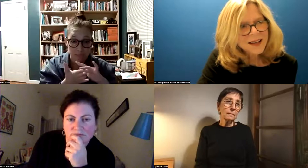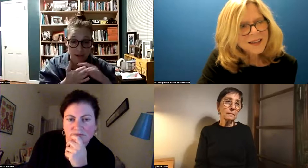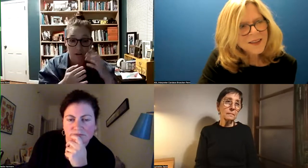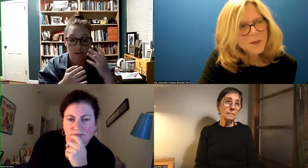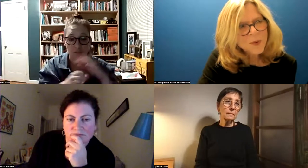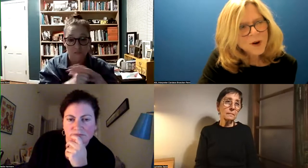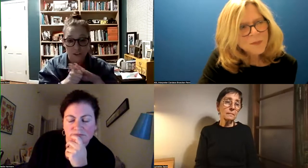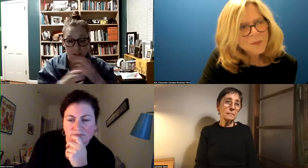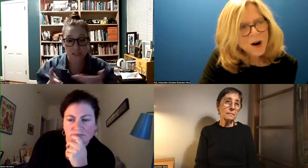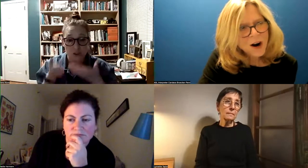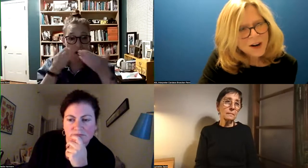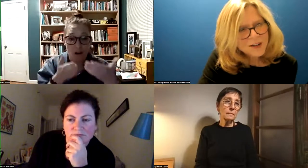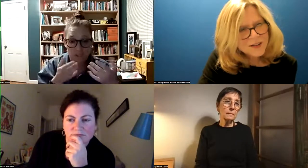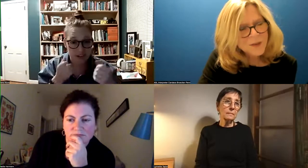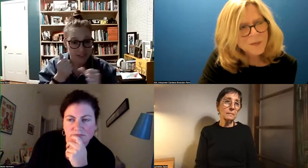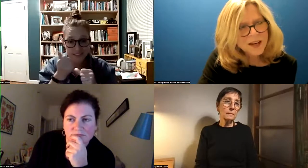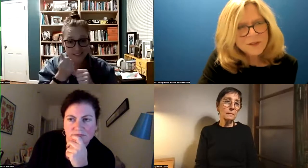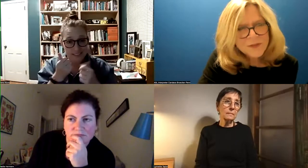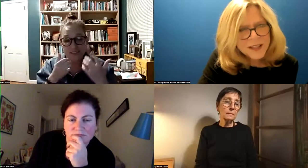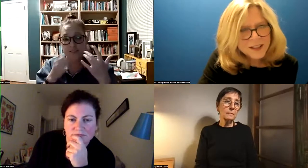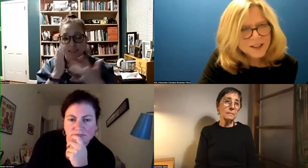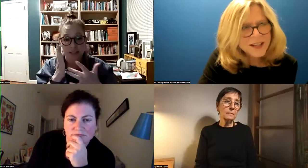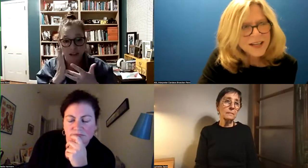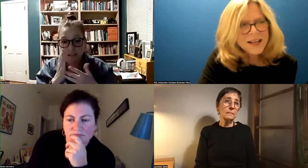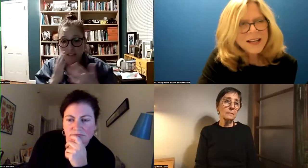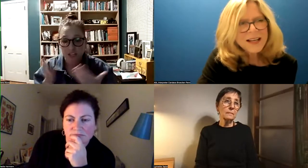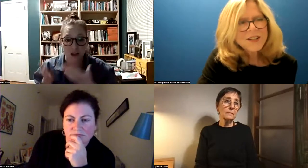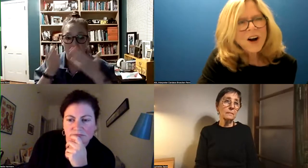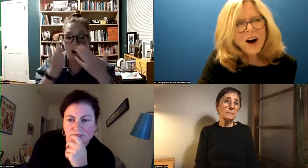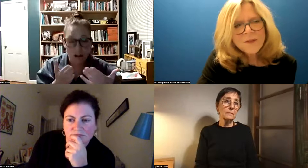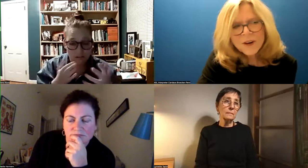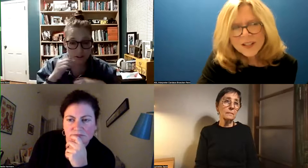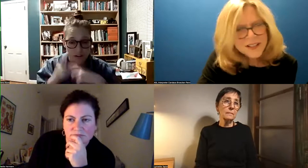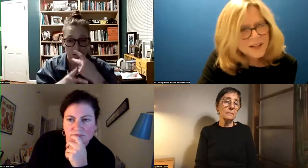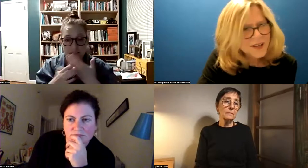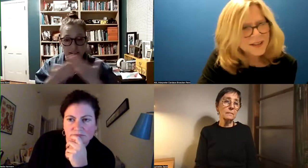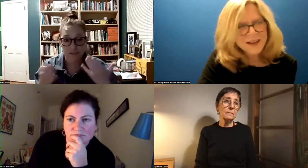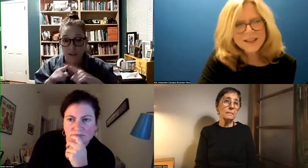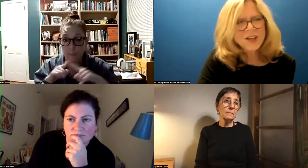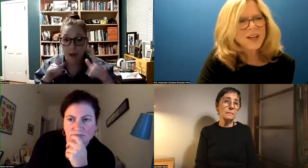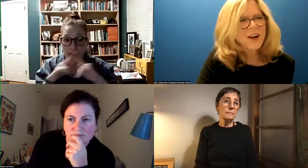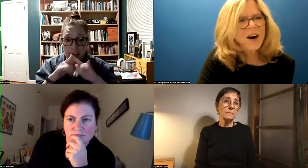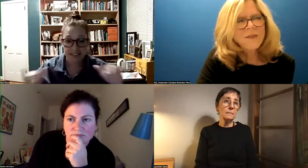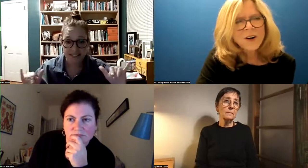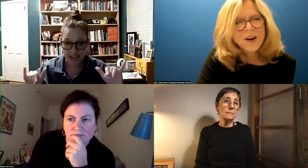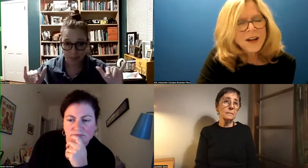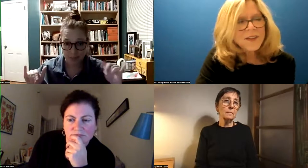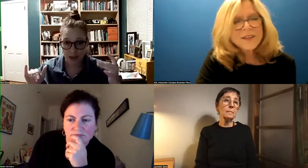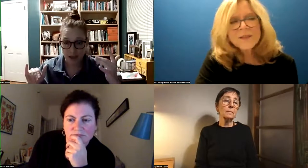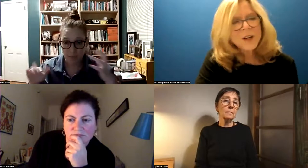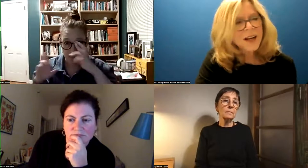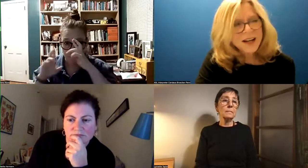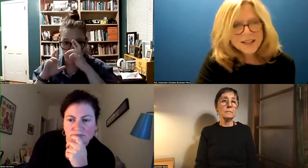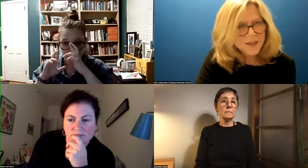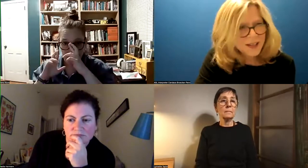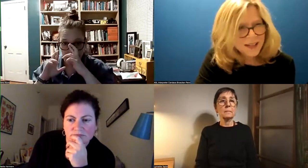And I think the important part for the medical field is to offer assistive technology, offer the